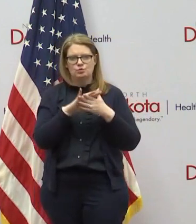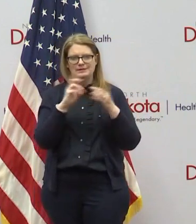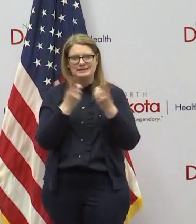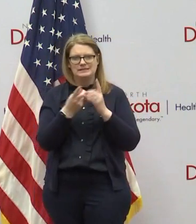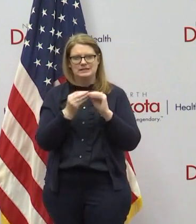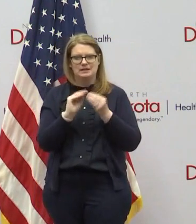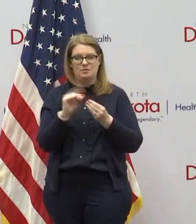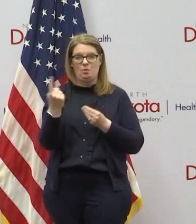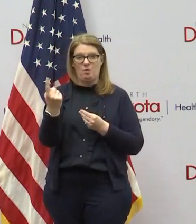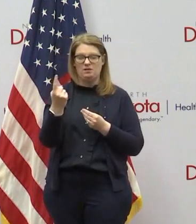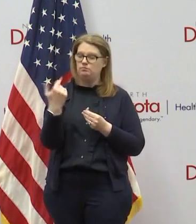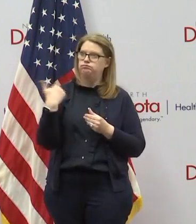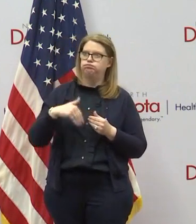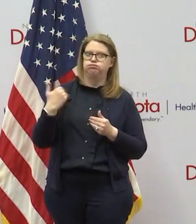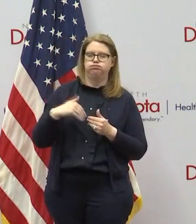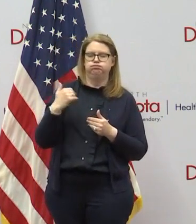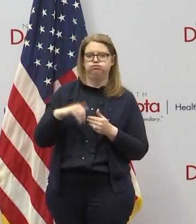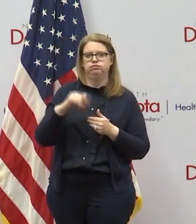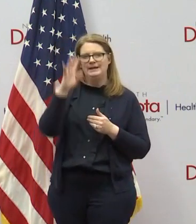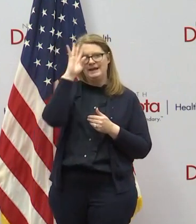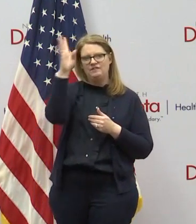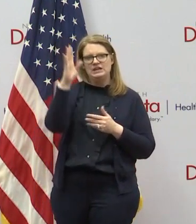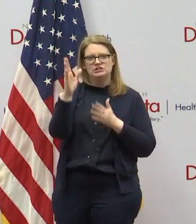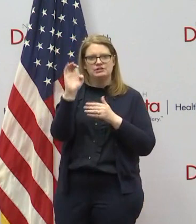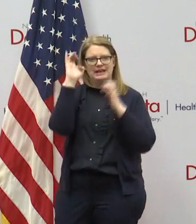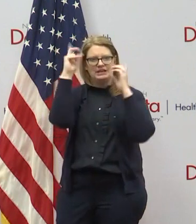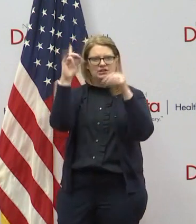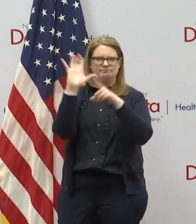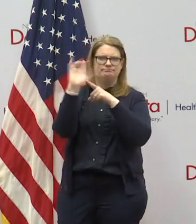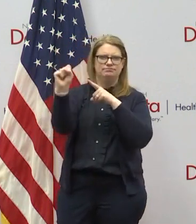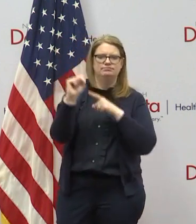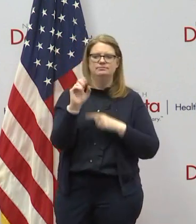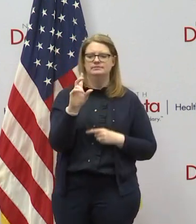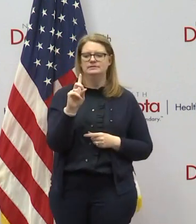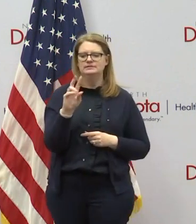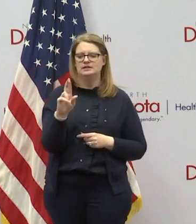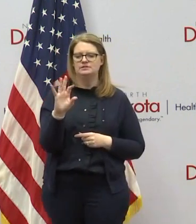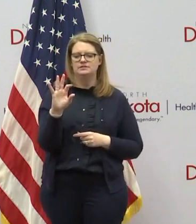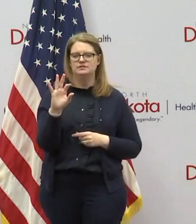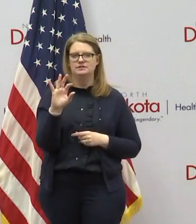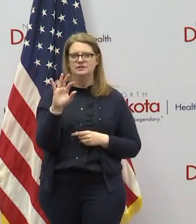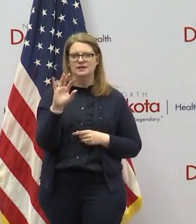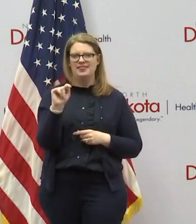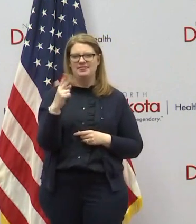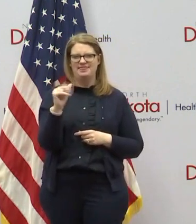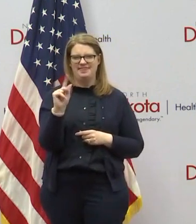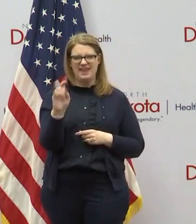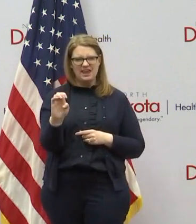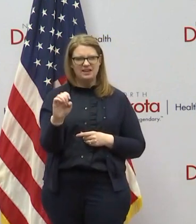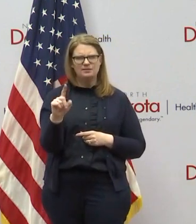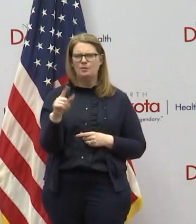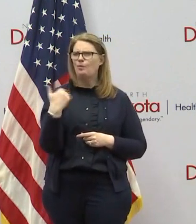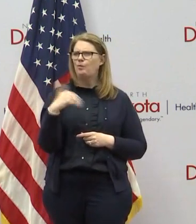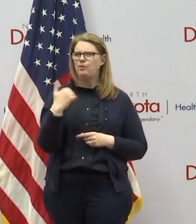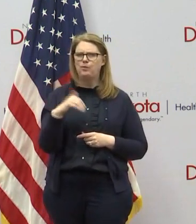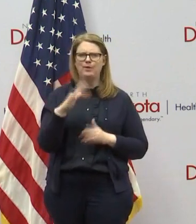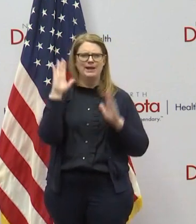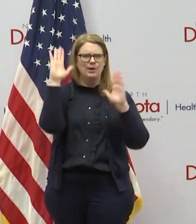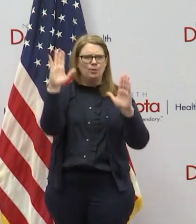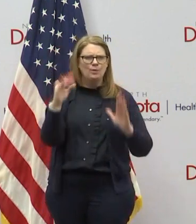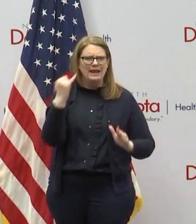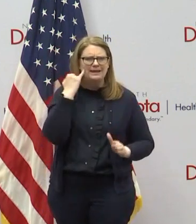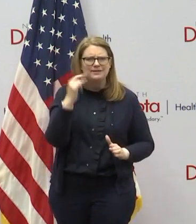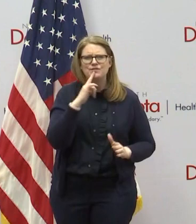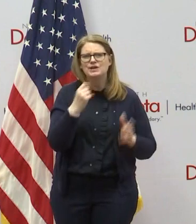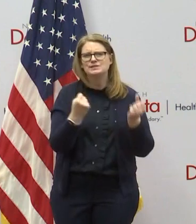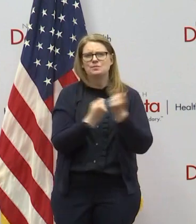is a trailblazer in innovation education. Dr. Jeffrey Thake is the superintendent up there. Tremendous great ideas, very